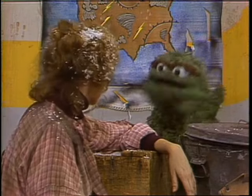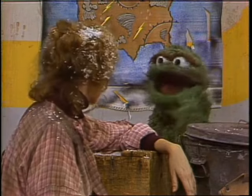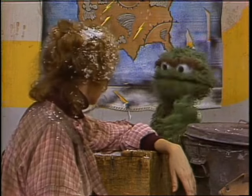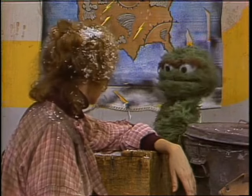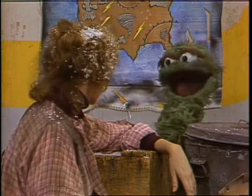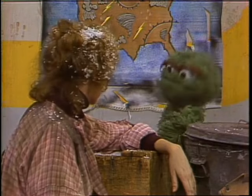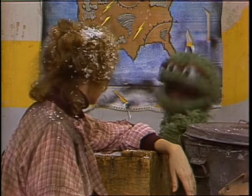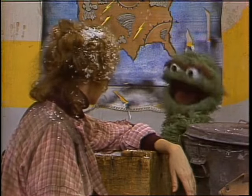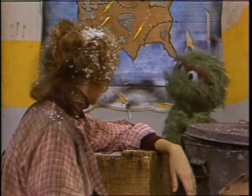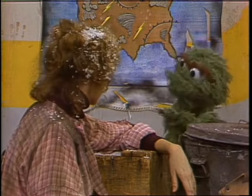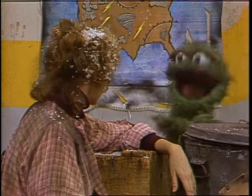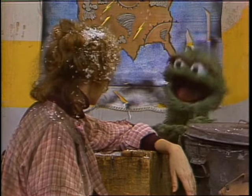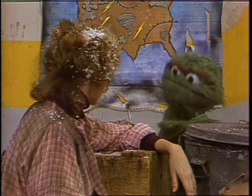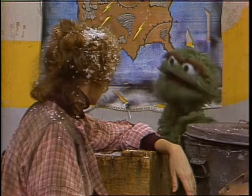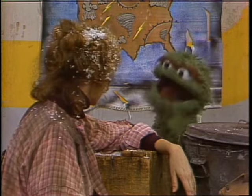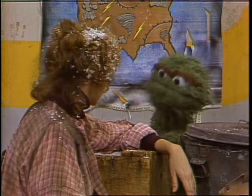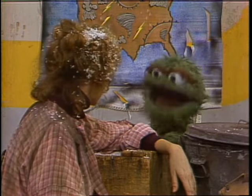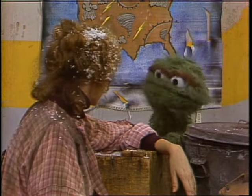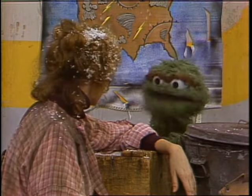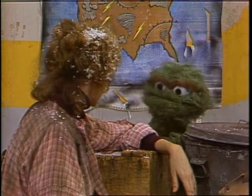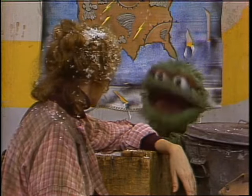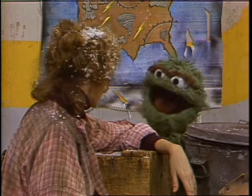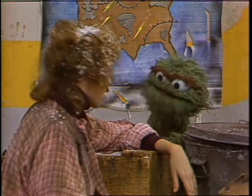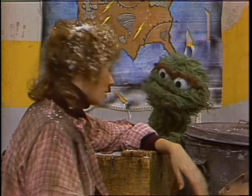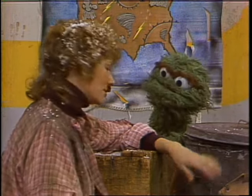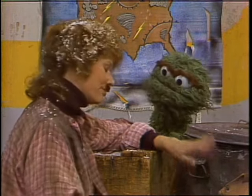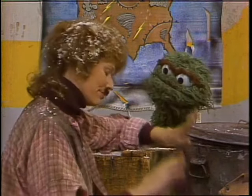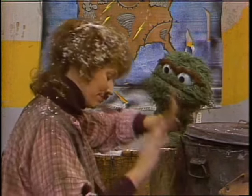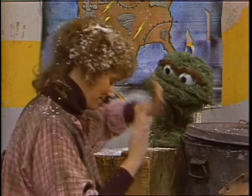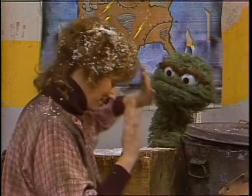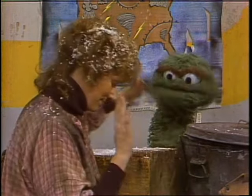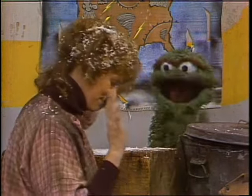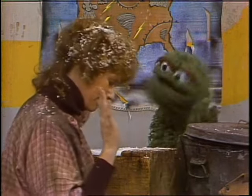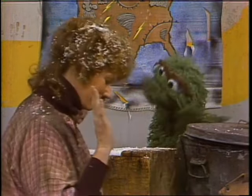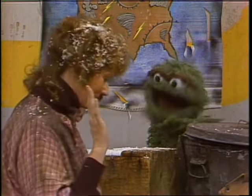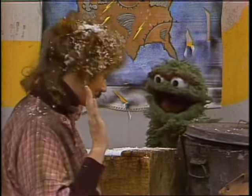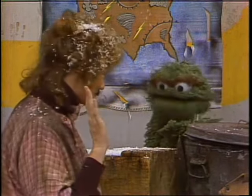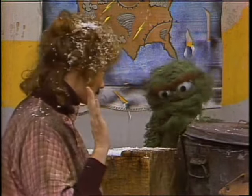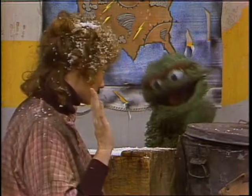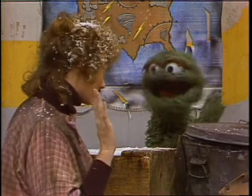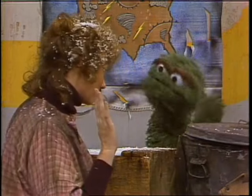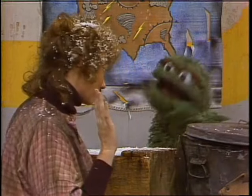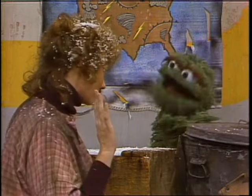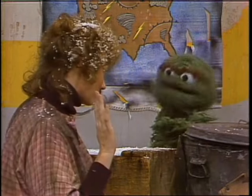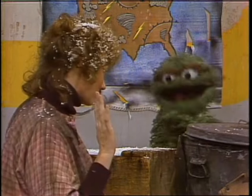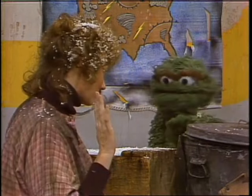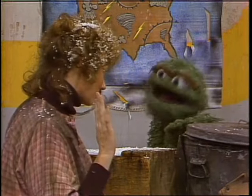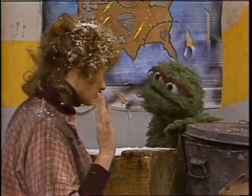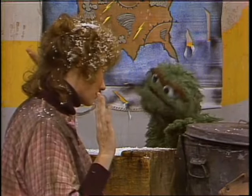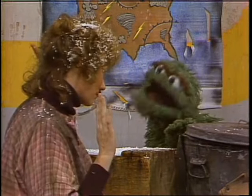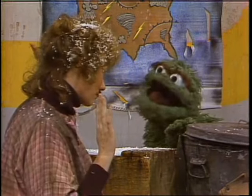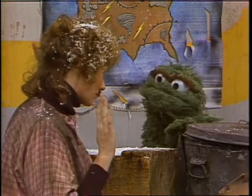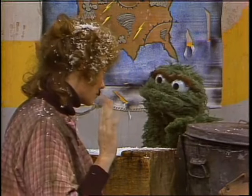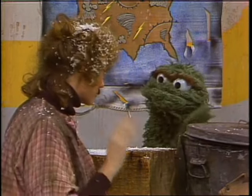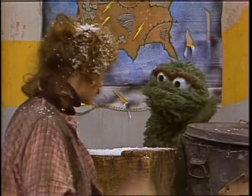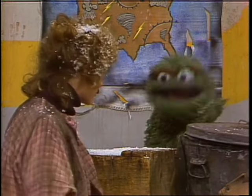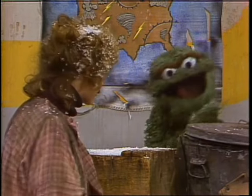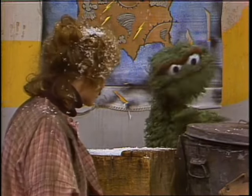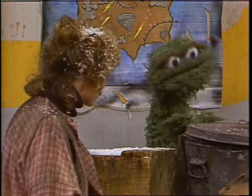okay, just sign this one last thing for me, huh? Look, I promise that no snow will fall on you. No rain